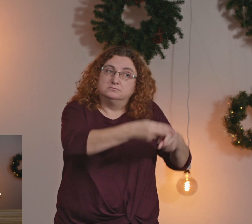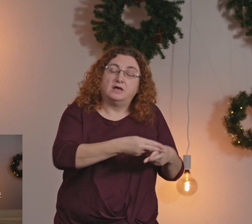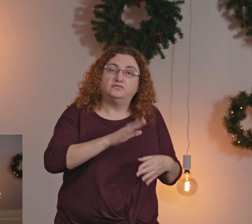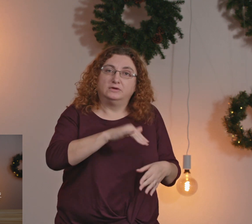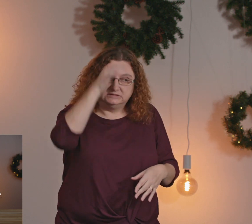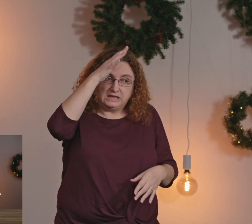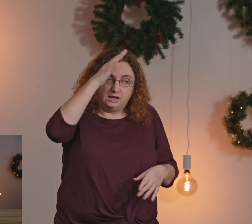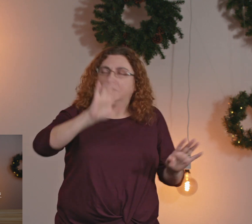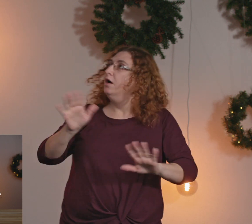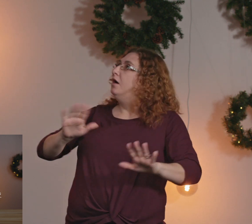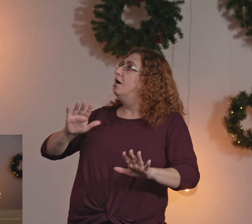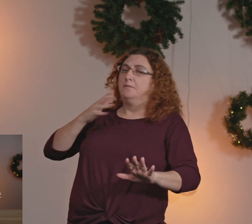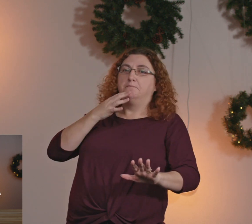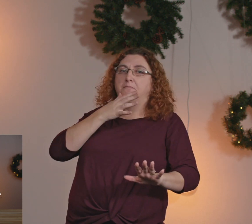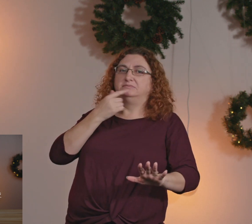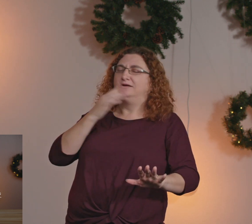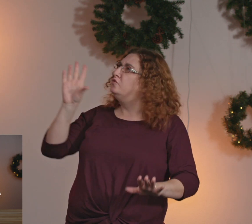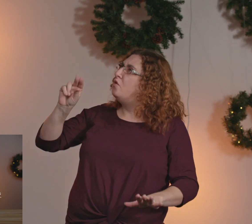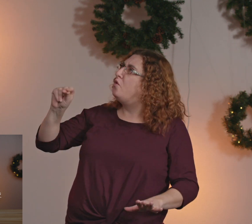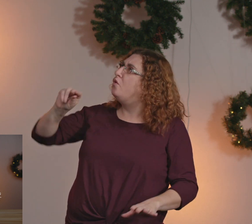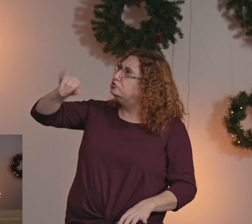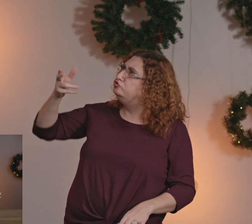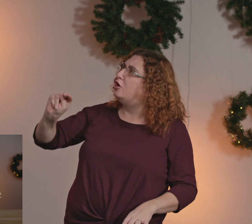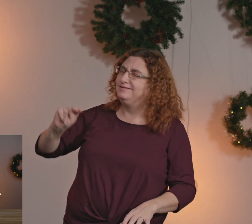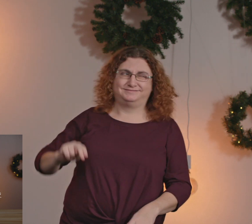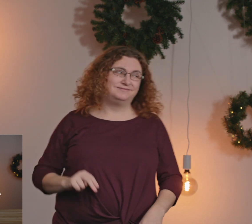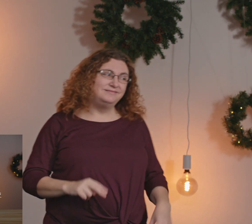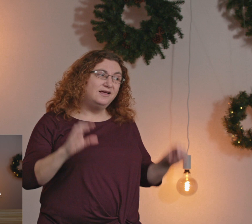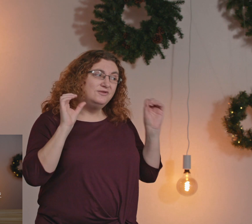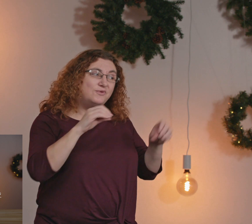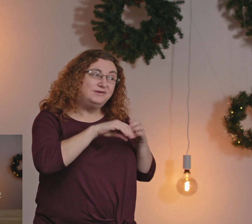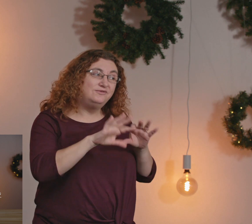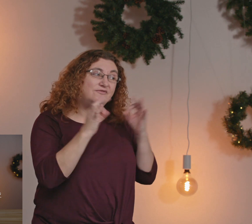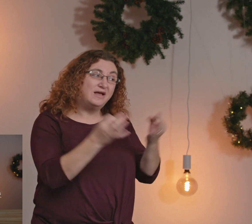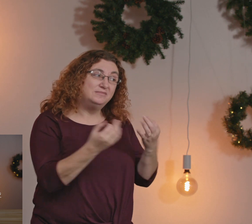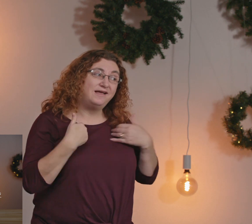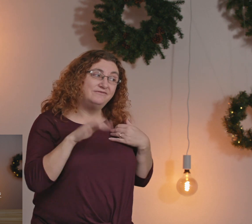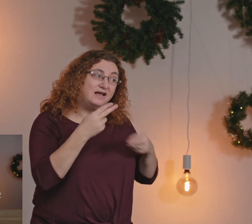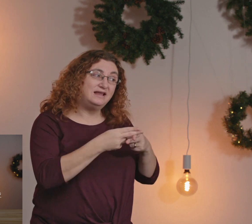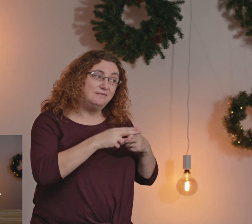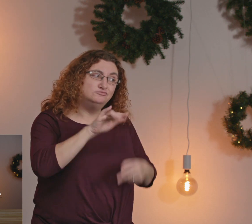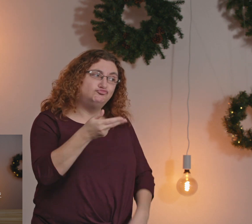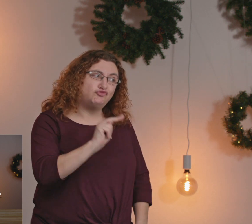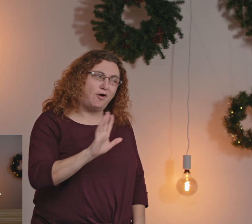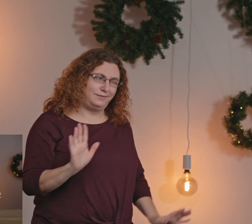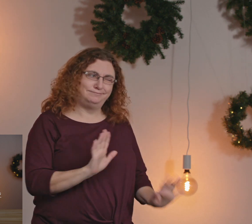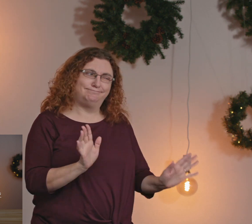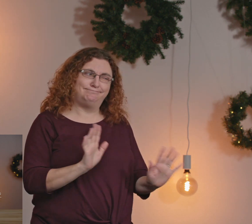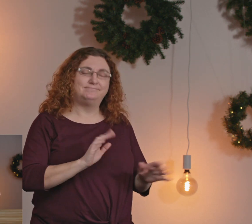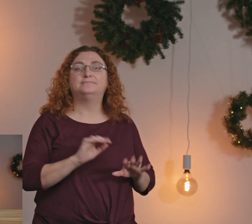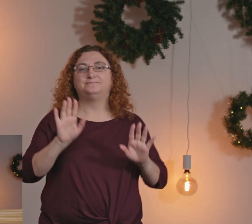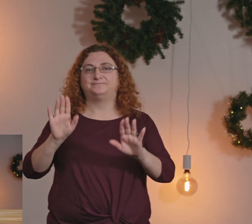he's to be called John. And they said to her, look, there's no one among your relatives that has that name. Now,